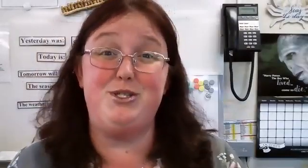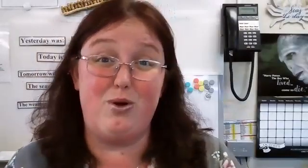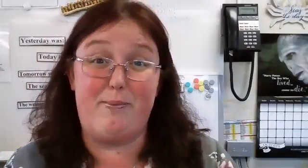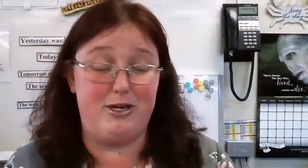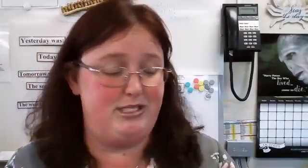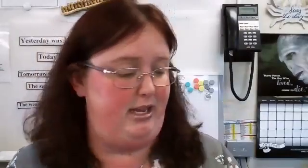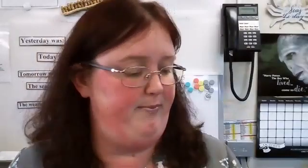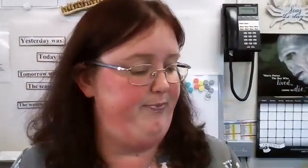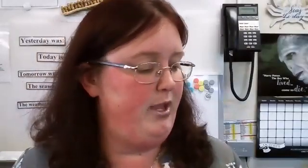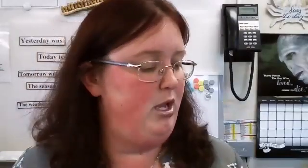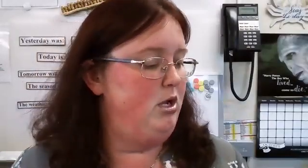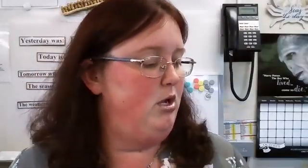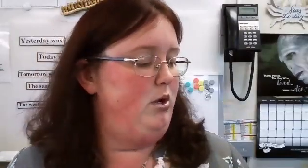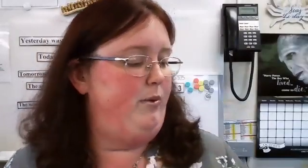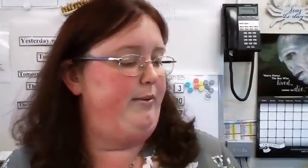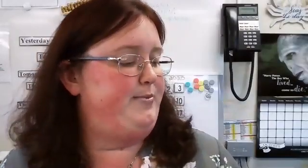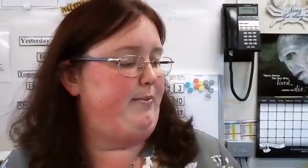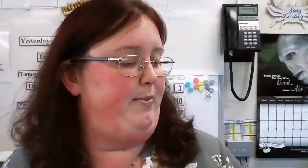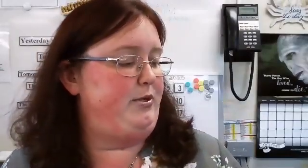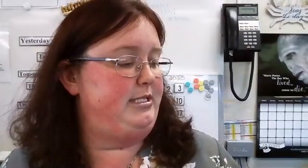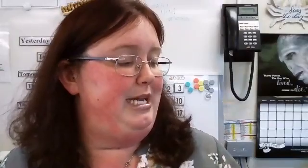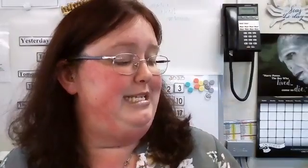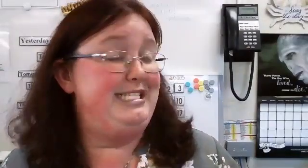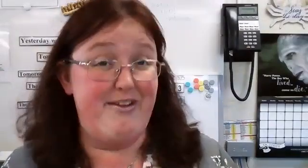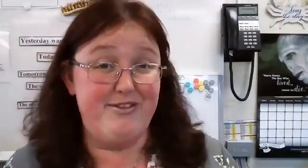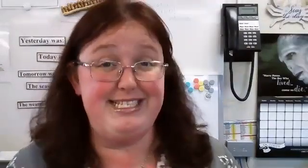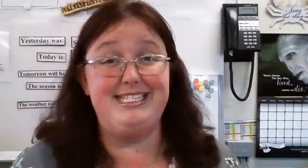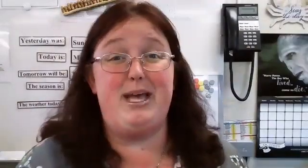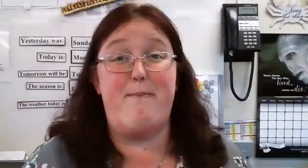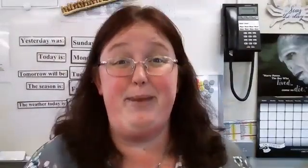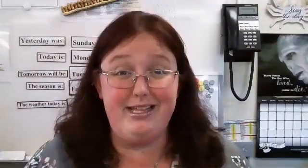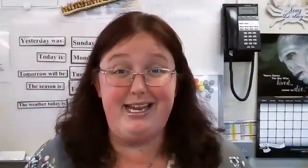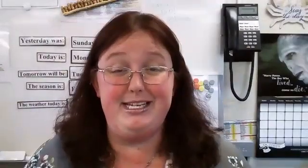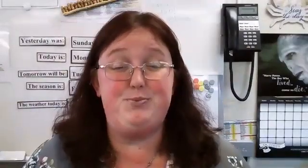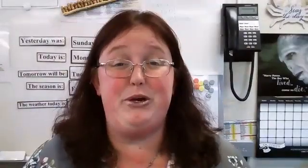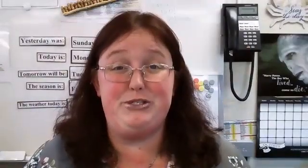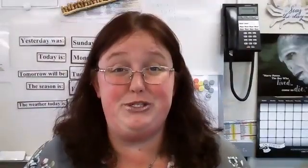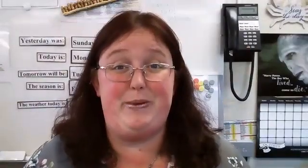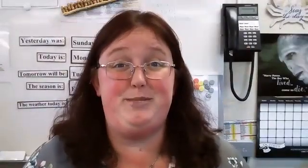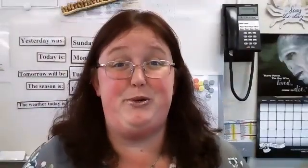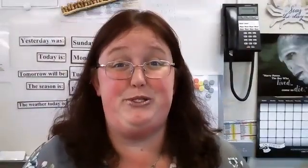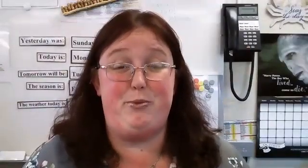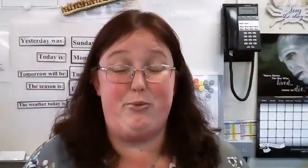you're a person. We respect people's differences, abilities, personal space, personal